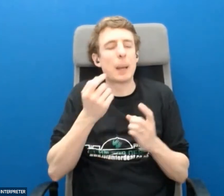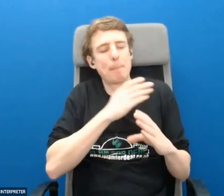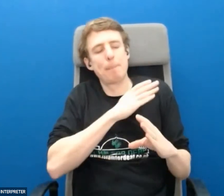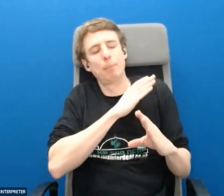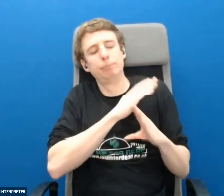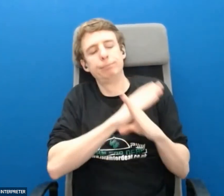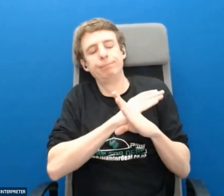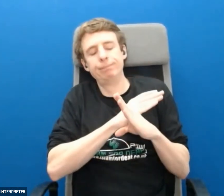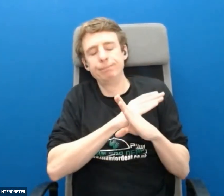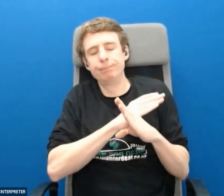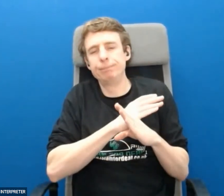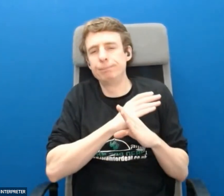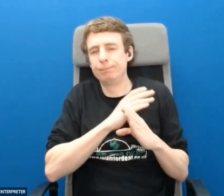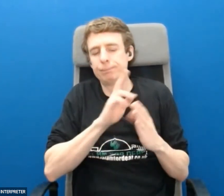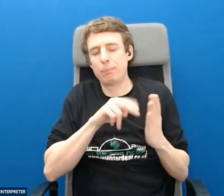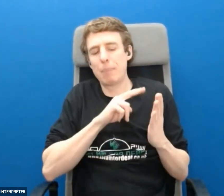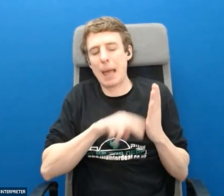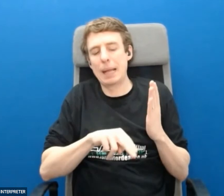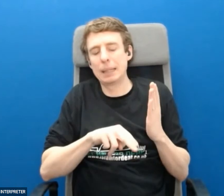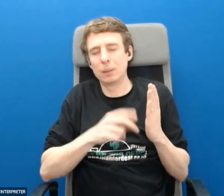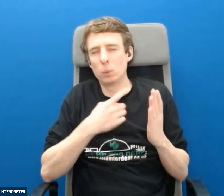upon with a good intention.